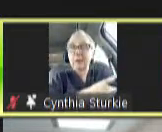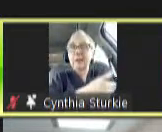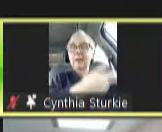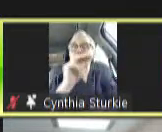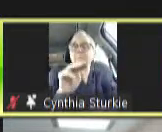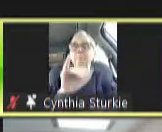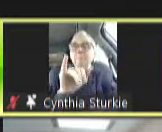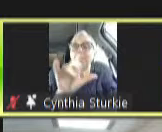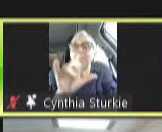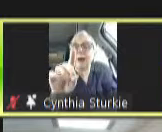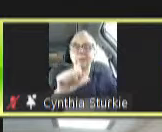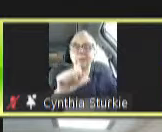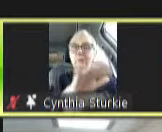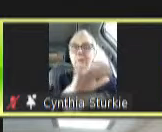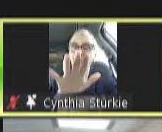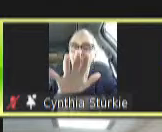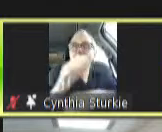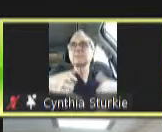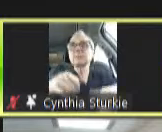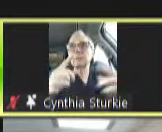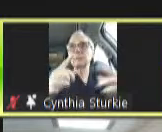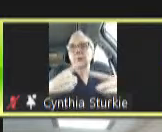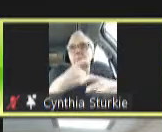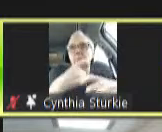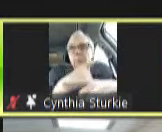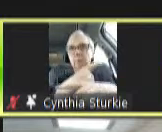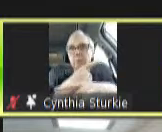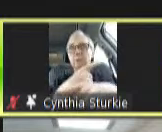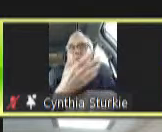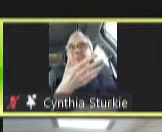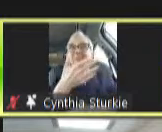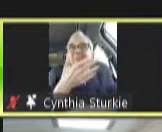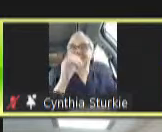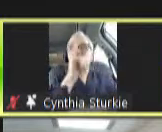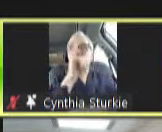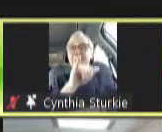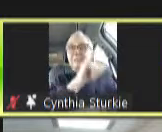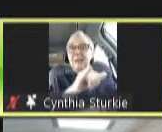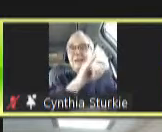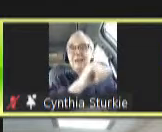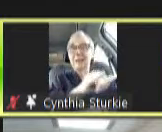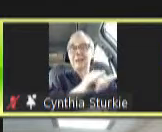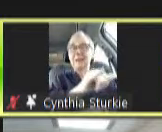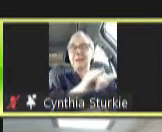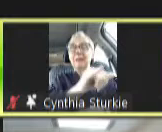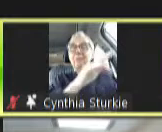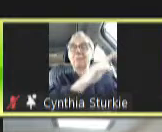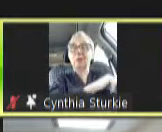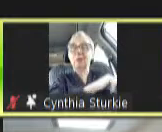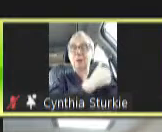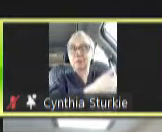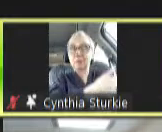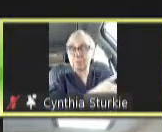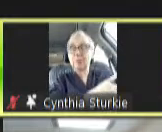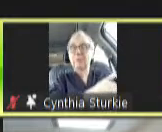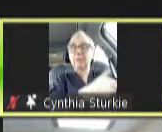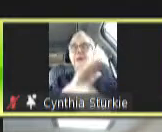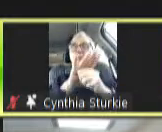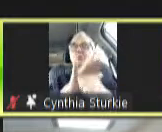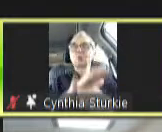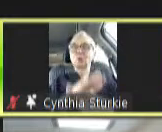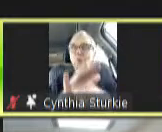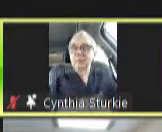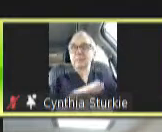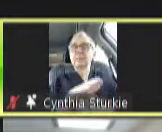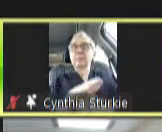infection, that is still complicating their hospitalization because those individuals need to be in isolation. And so that does continue to put a significant strain on our healthcare